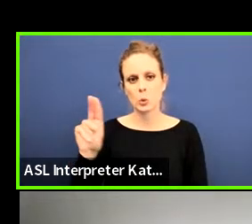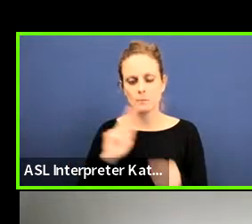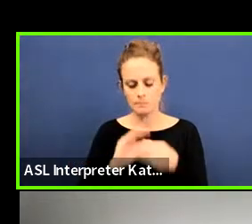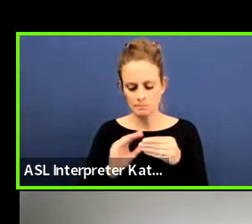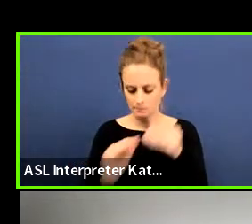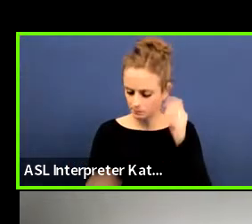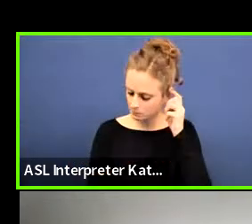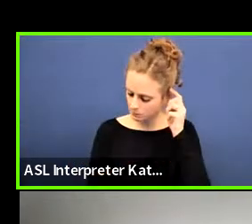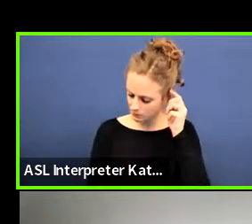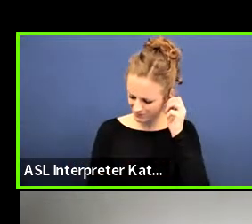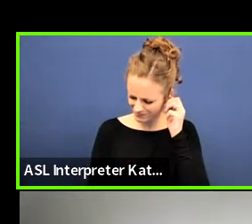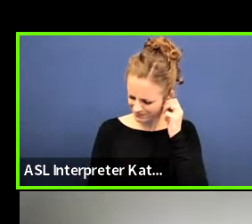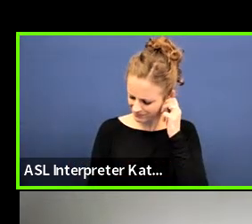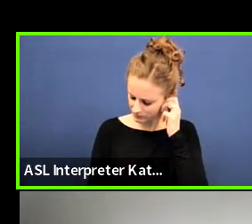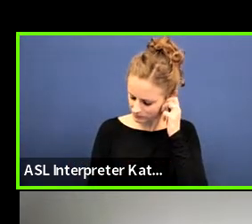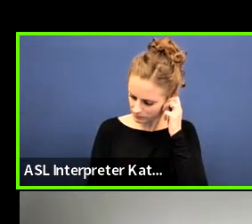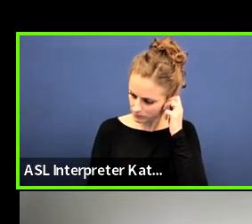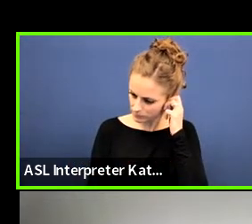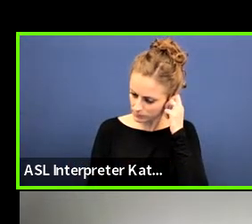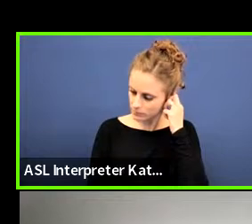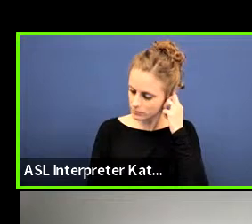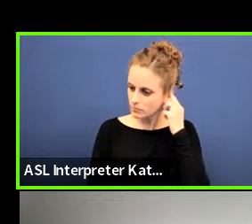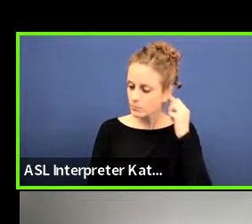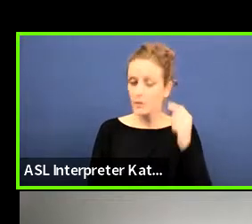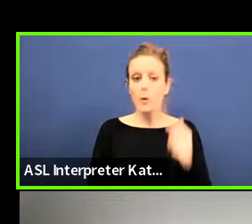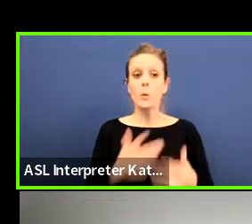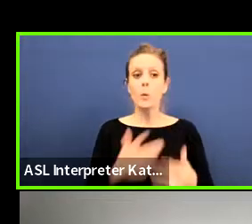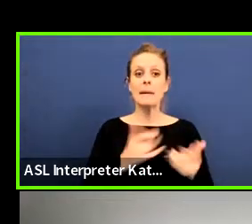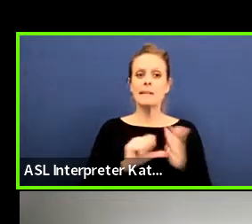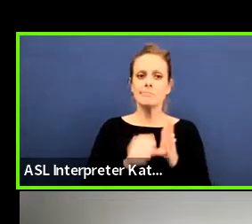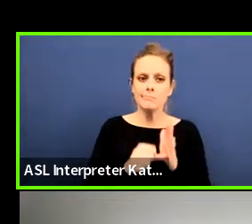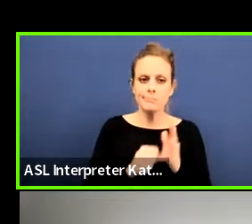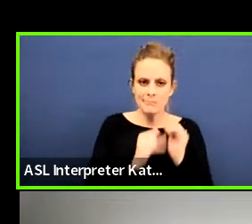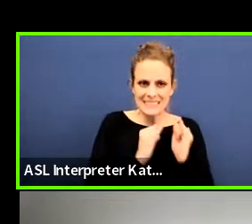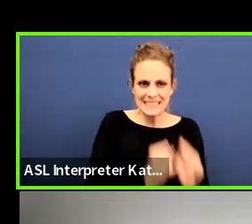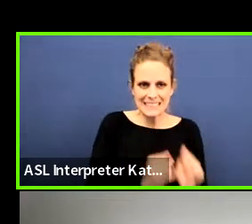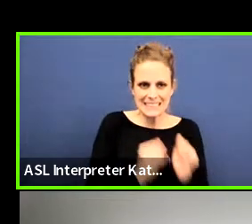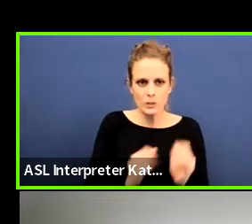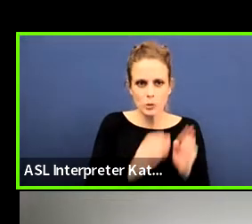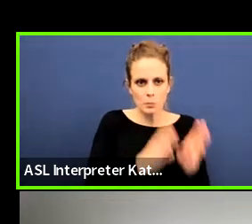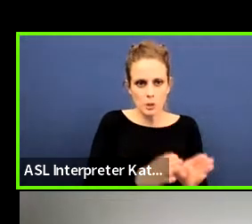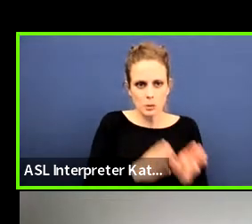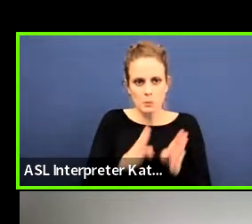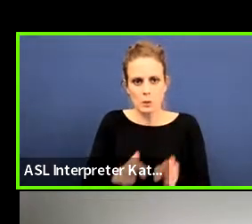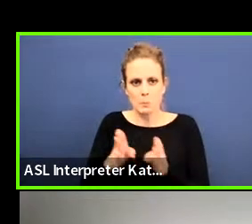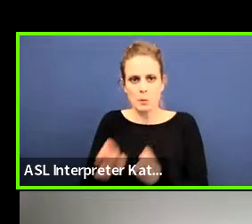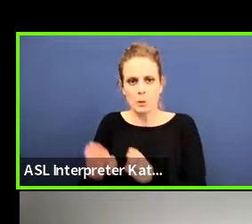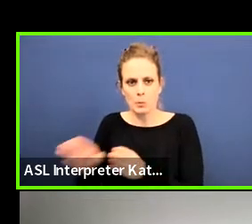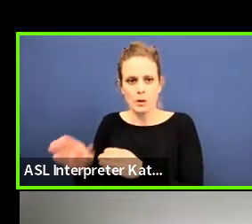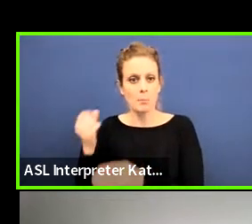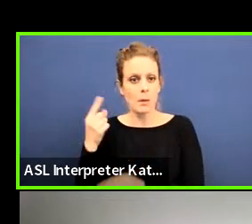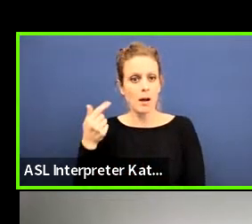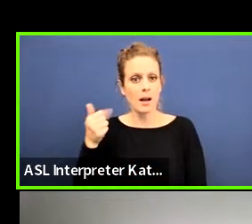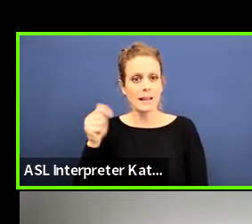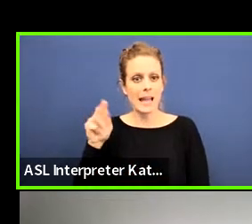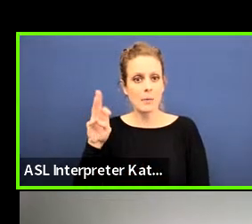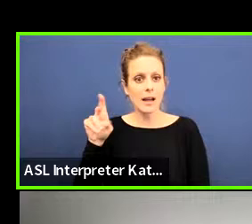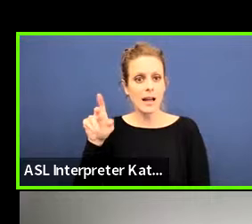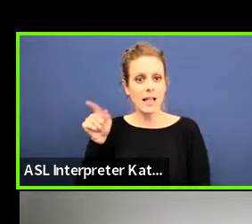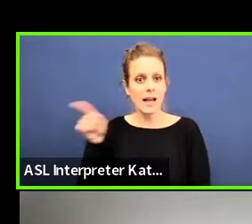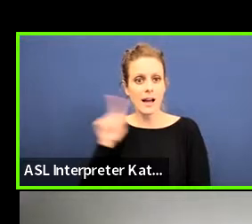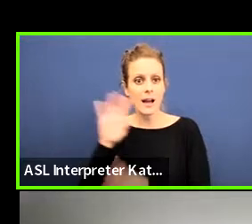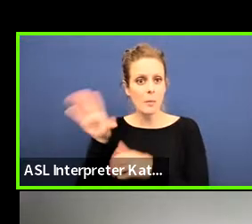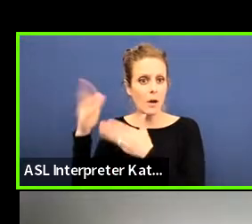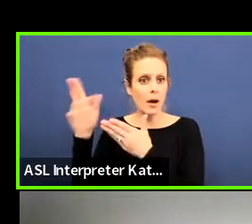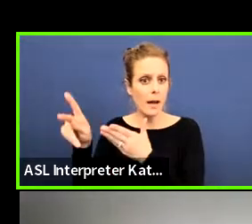we talk often of the individual level, but Gabriella, I think, brought up a good point that,